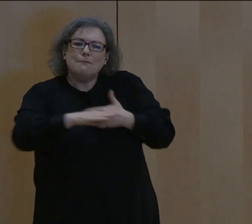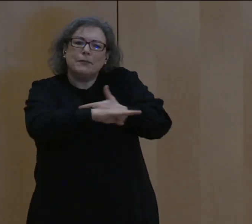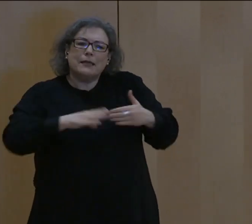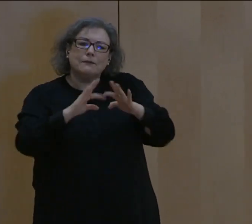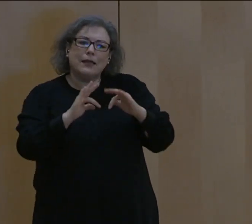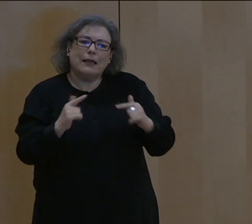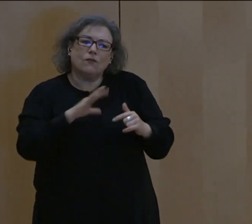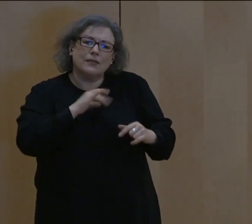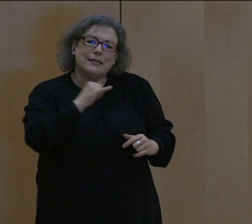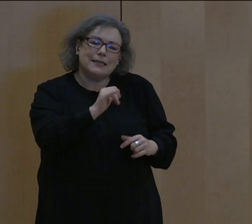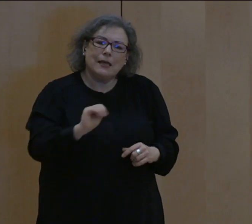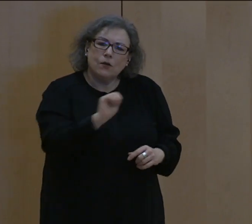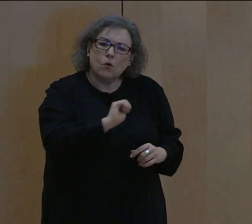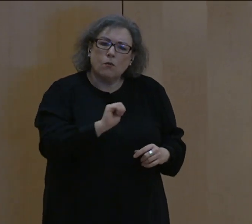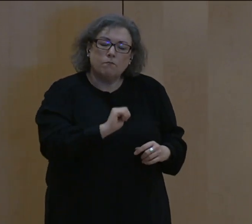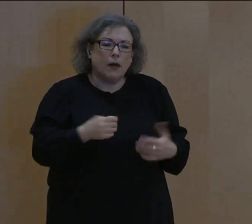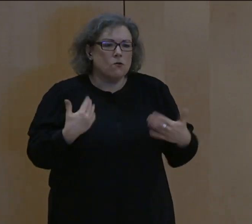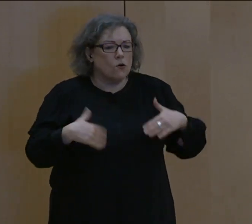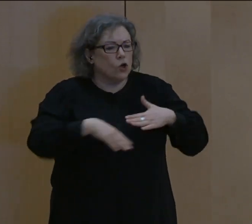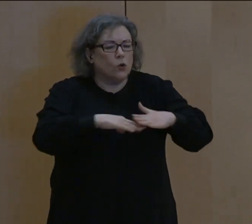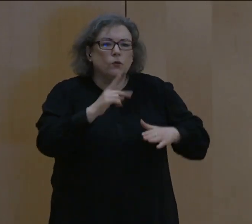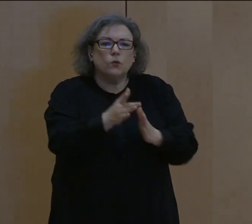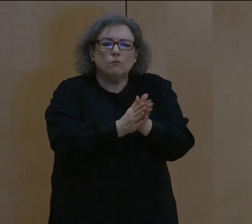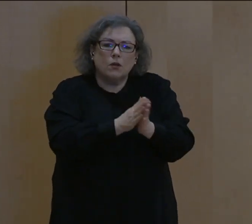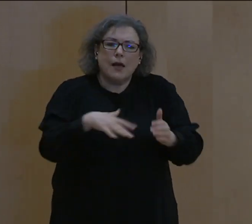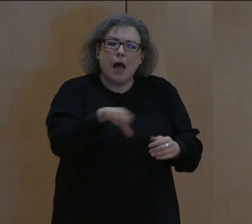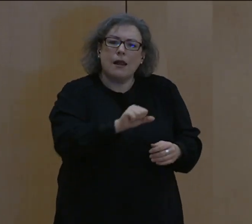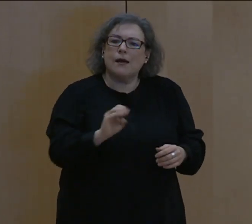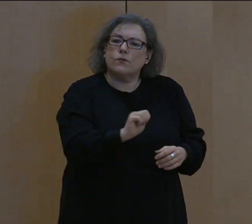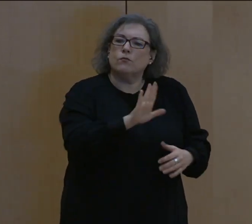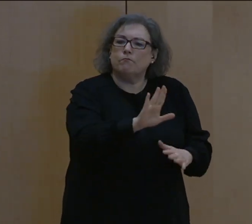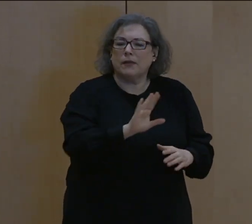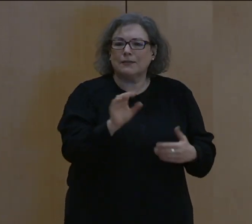European security and defense system. Please look at what